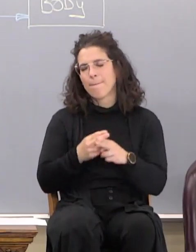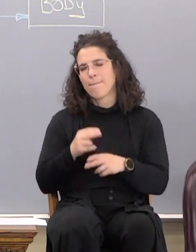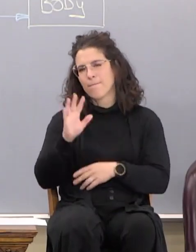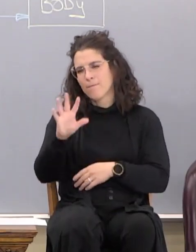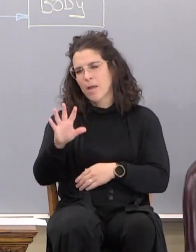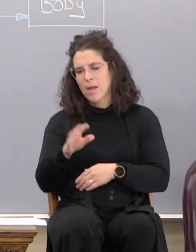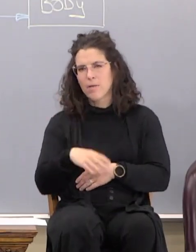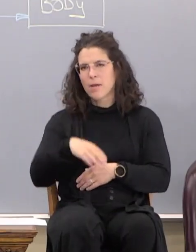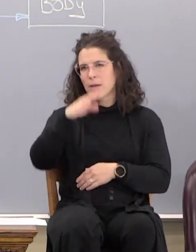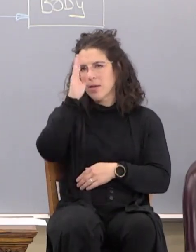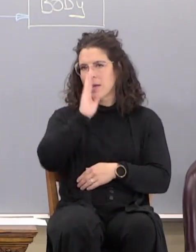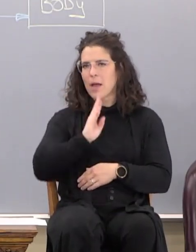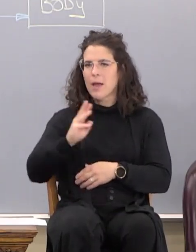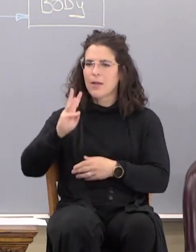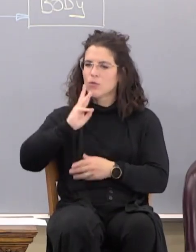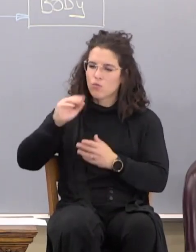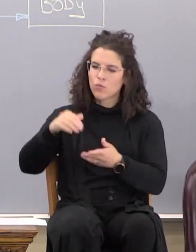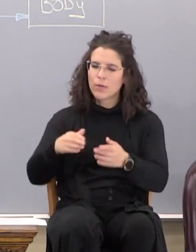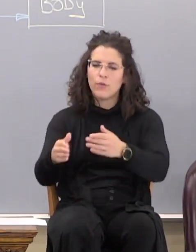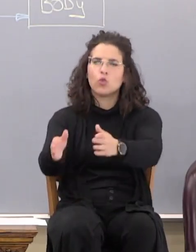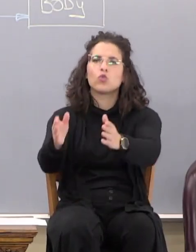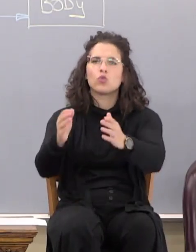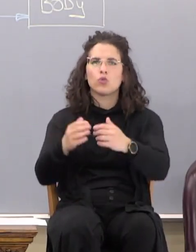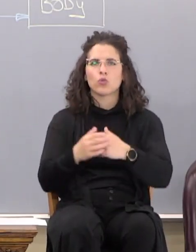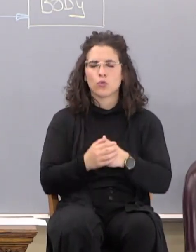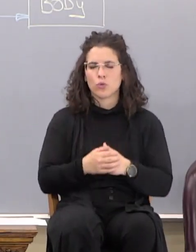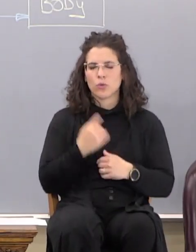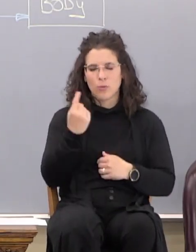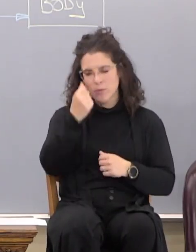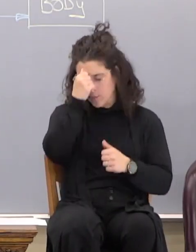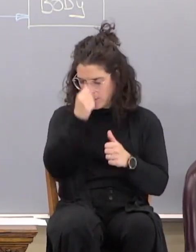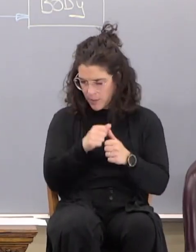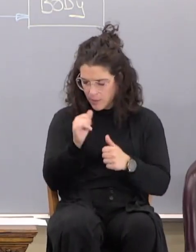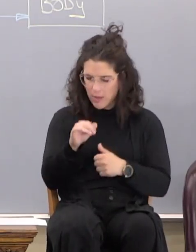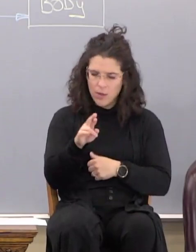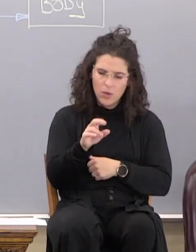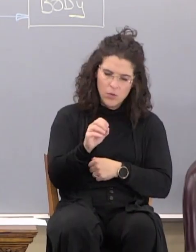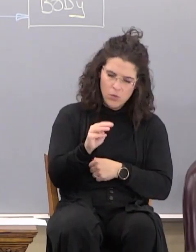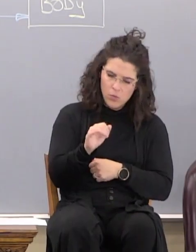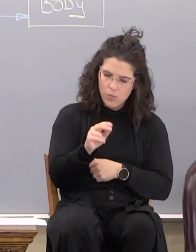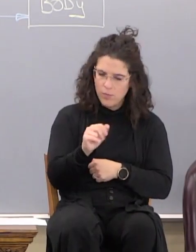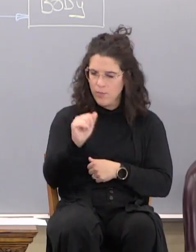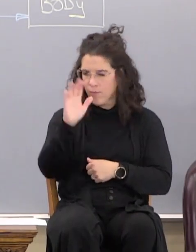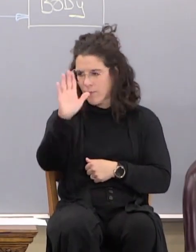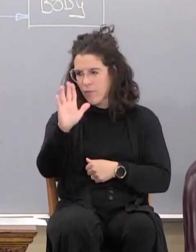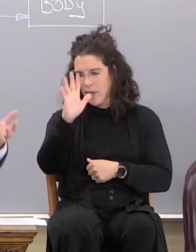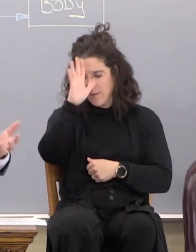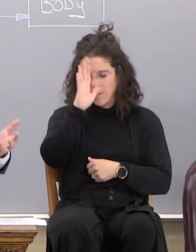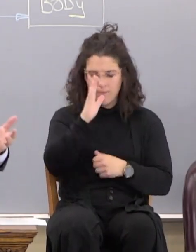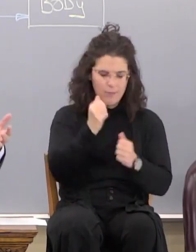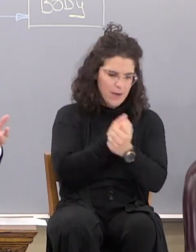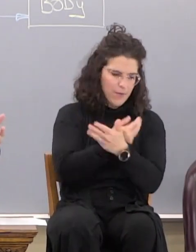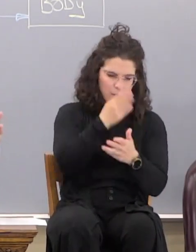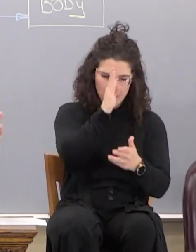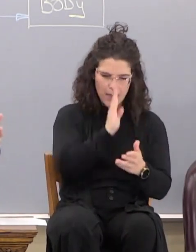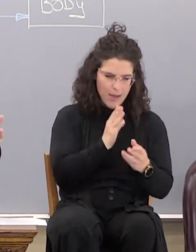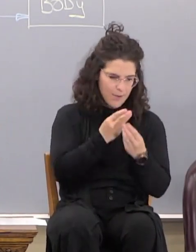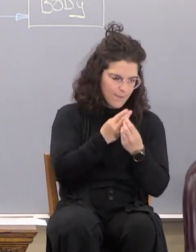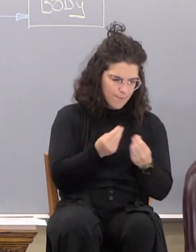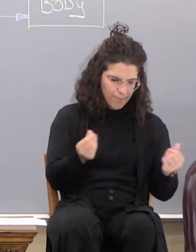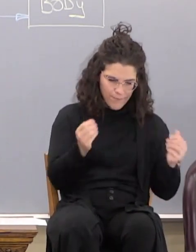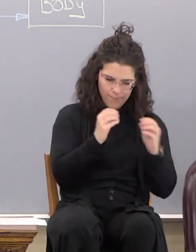5 God's rivers. And I've always remembered that because in Romans 5, all the things that God did to remedy our ruin and